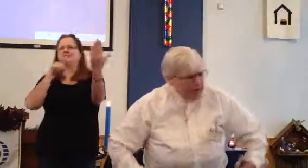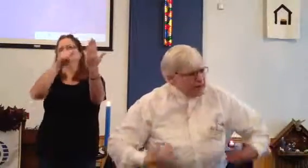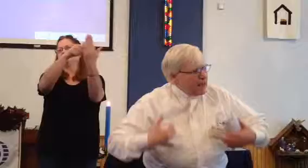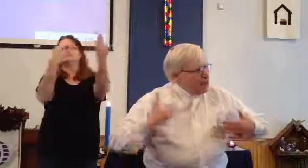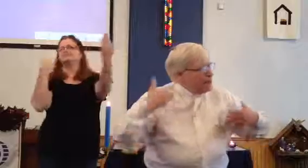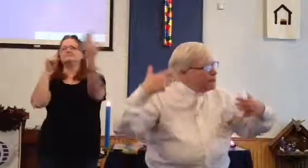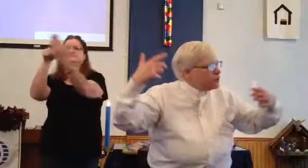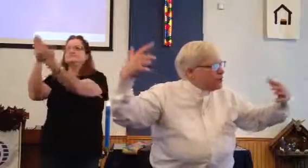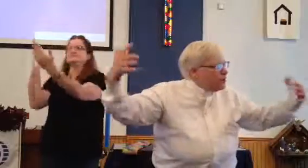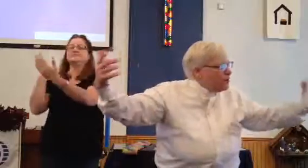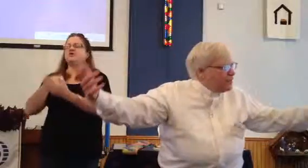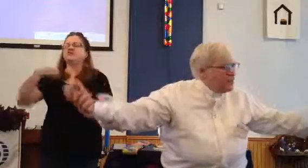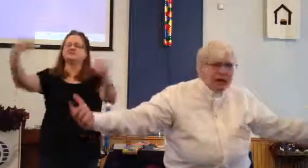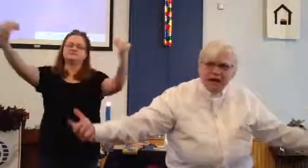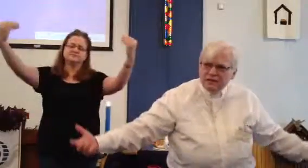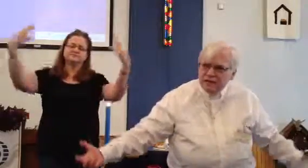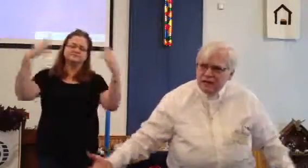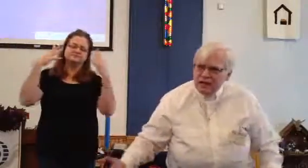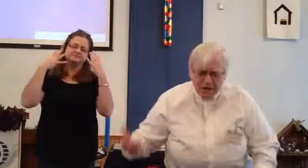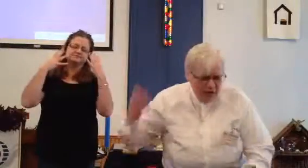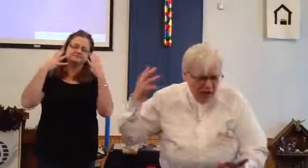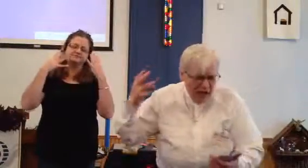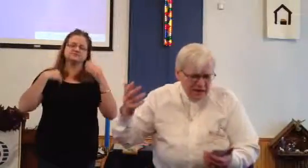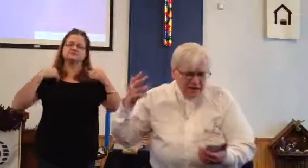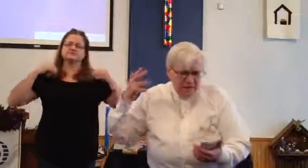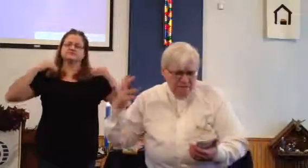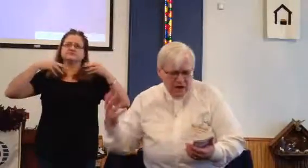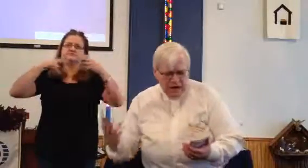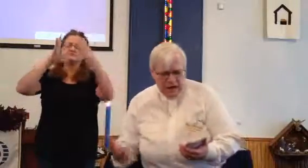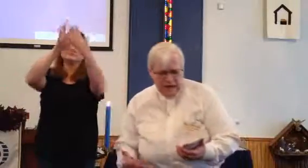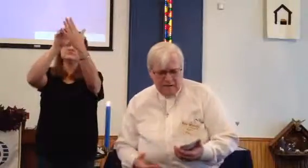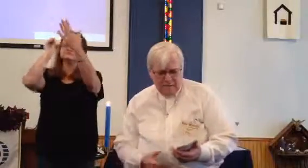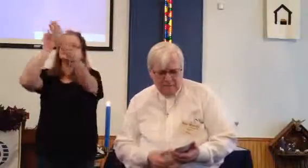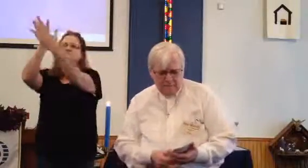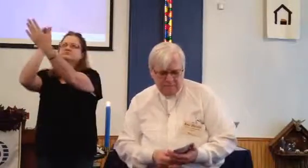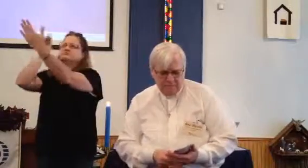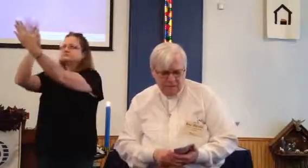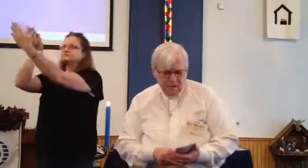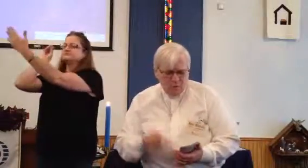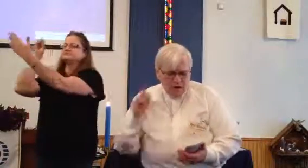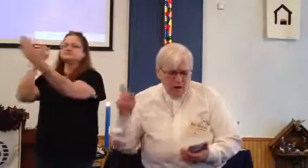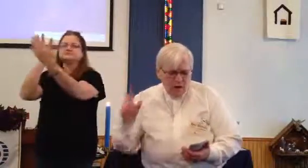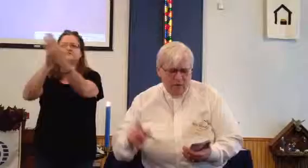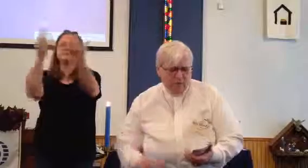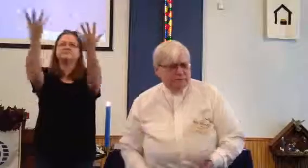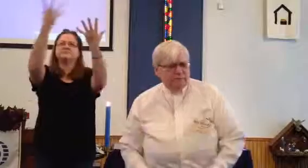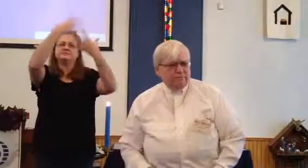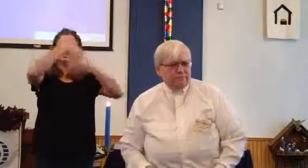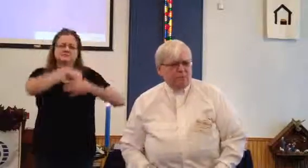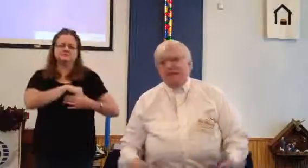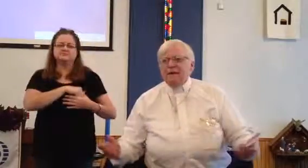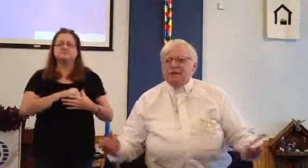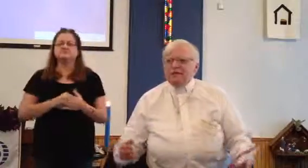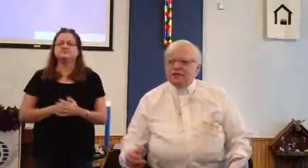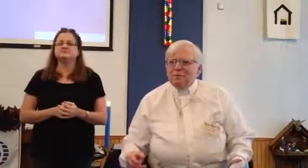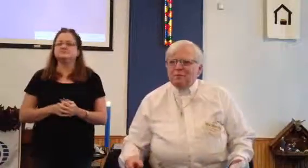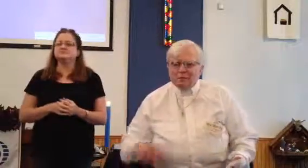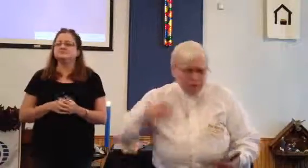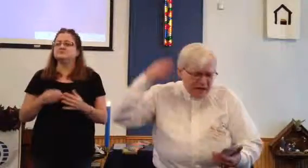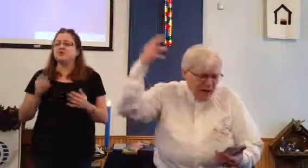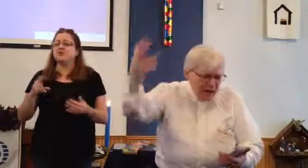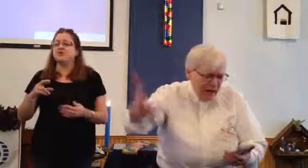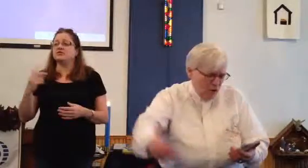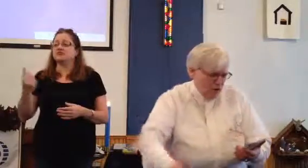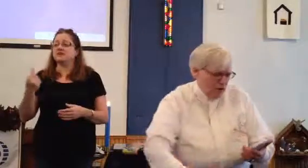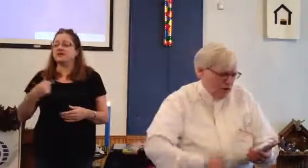but light that comes from within us. The light of God. We go out, or maybe for some of